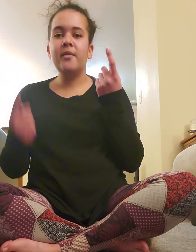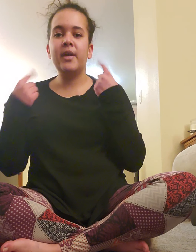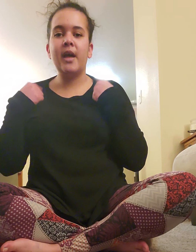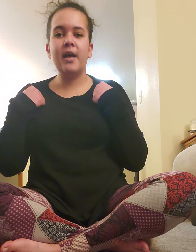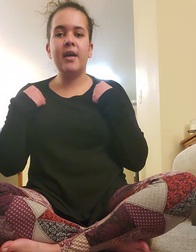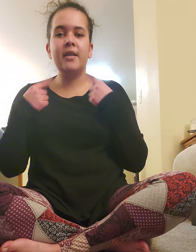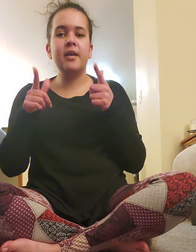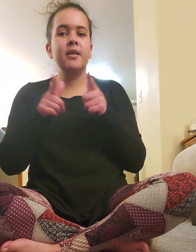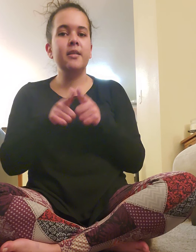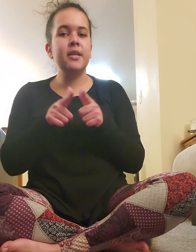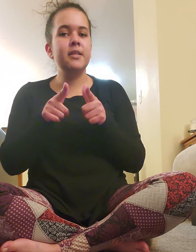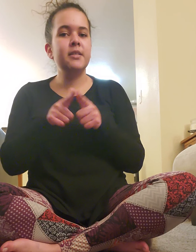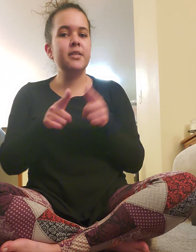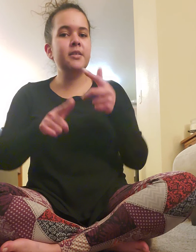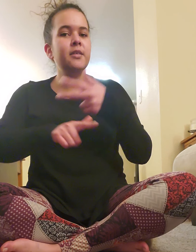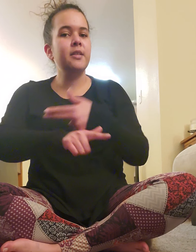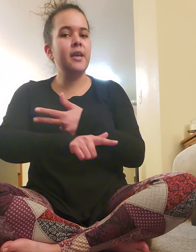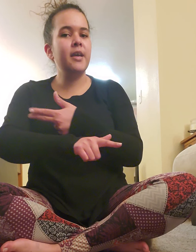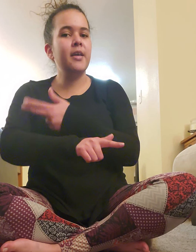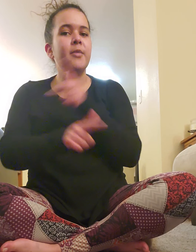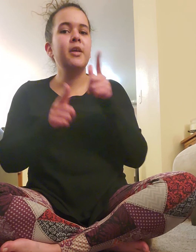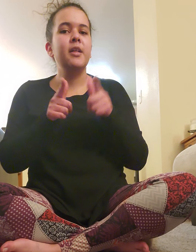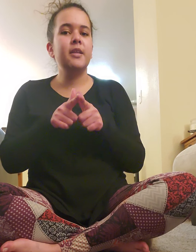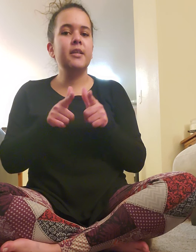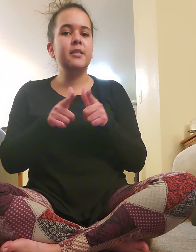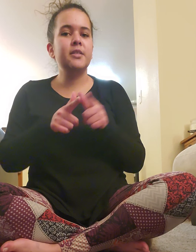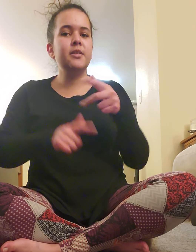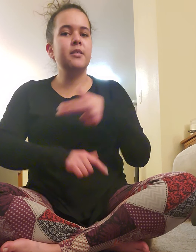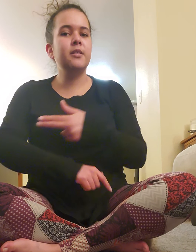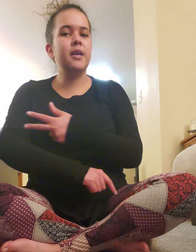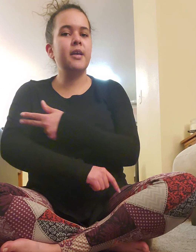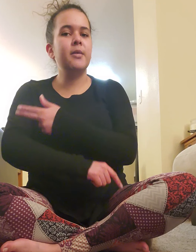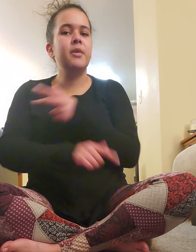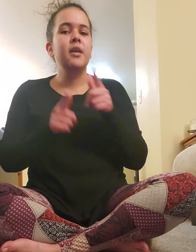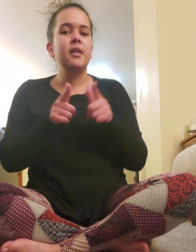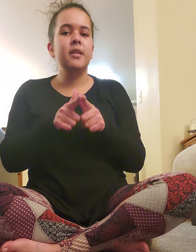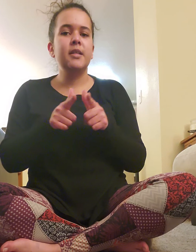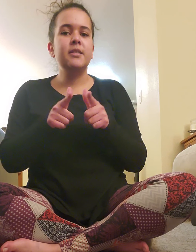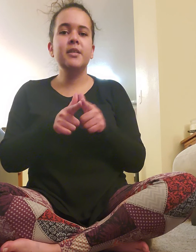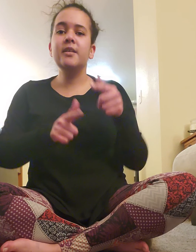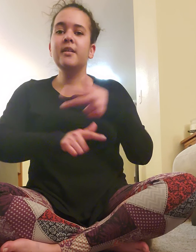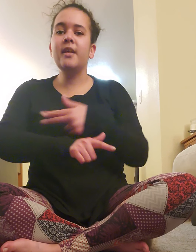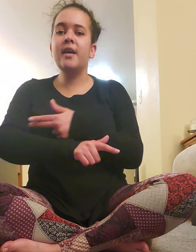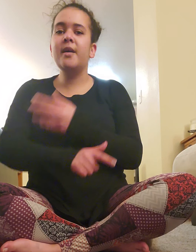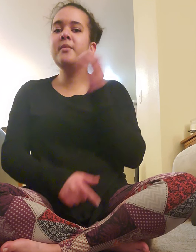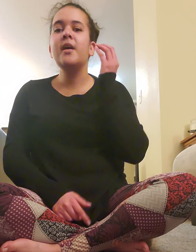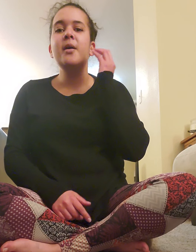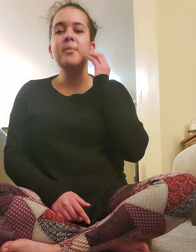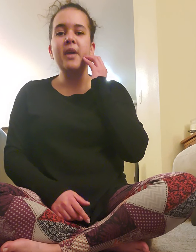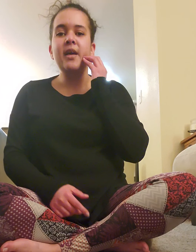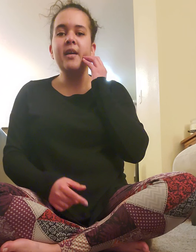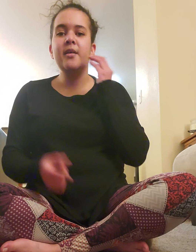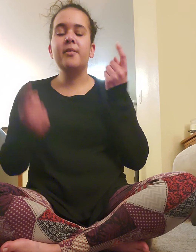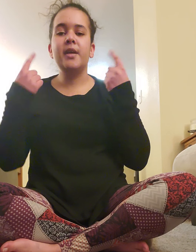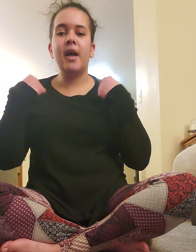Mary had a little lamb, little lamb, little lamb. Mary